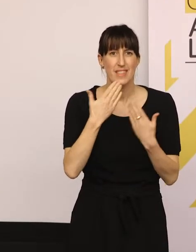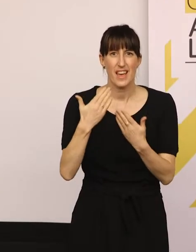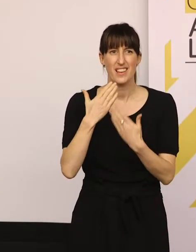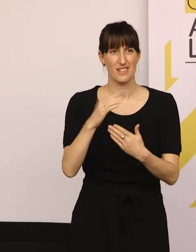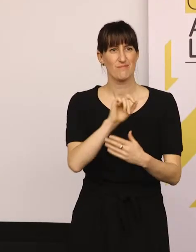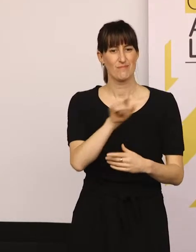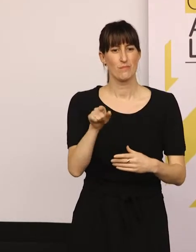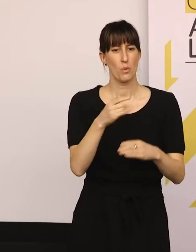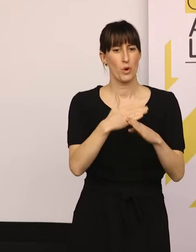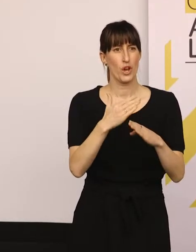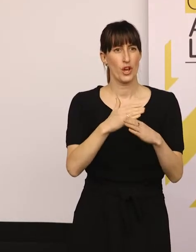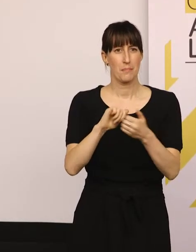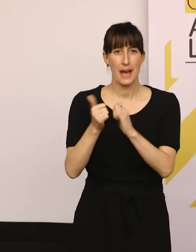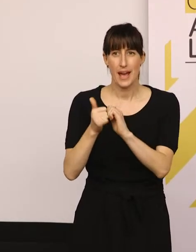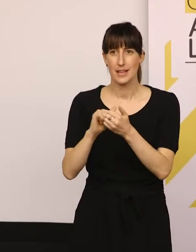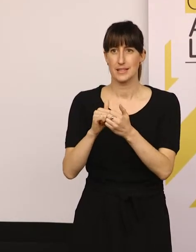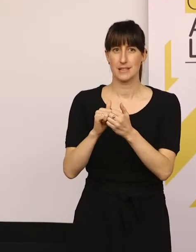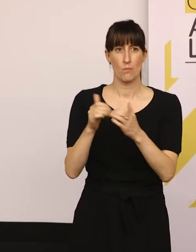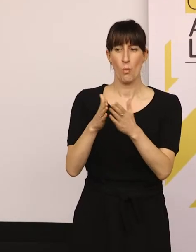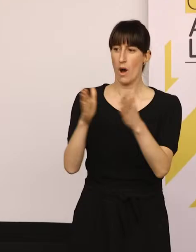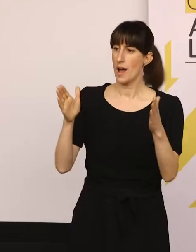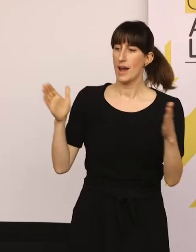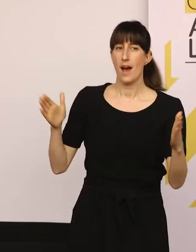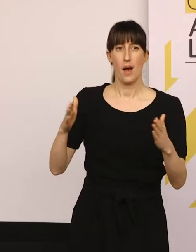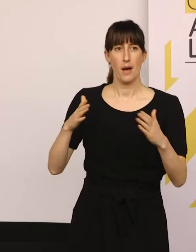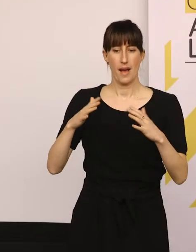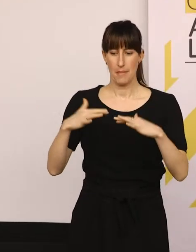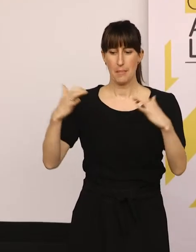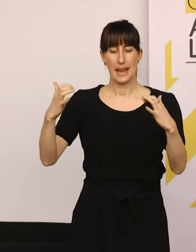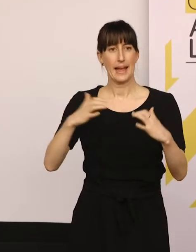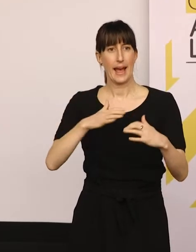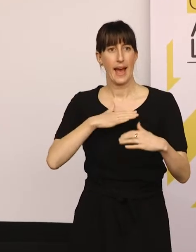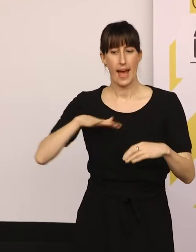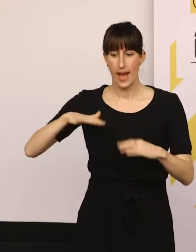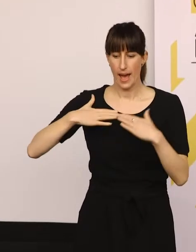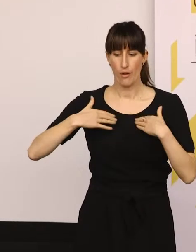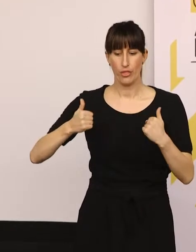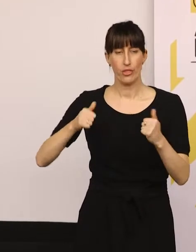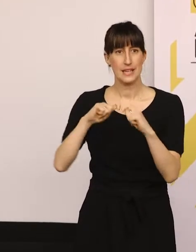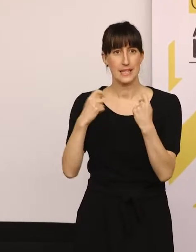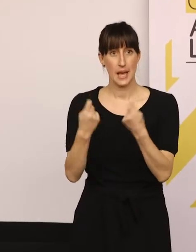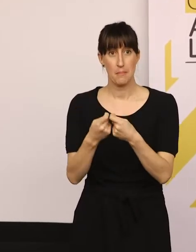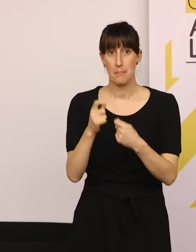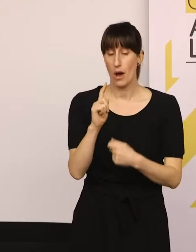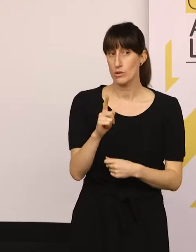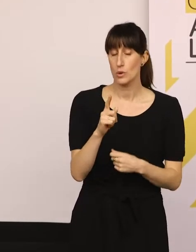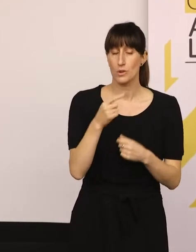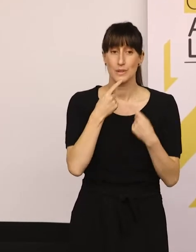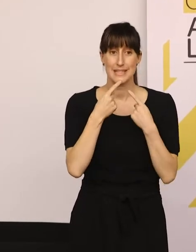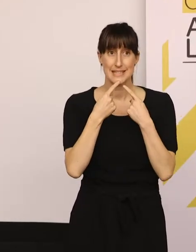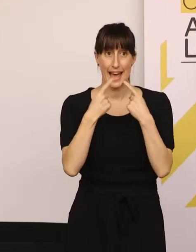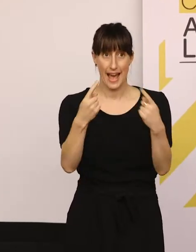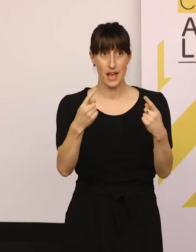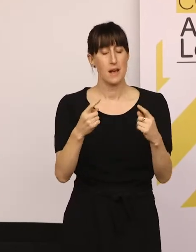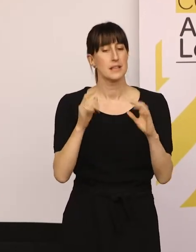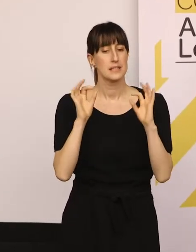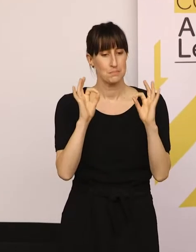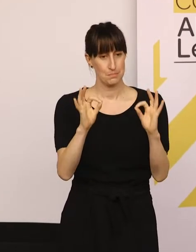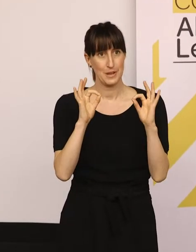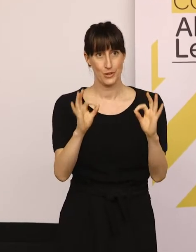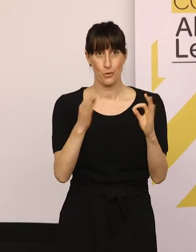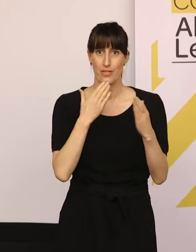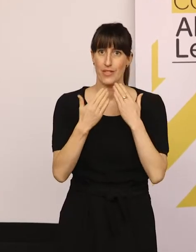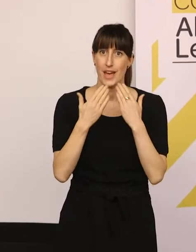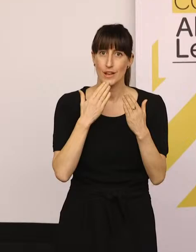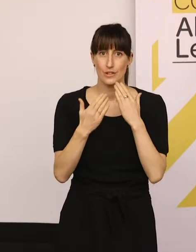public service, but also I particularly want to shout out to my colleague, our National Director of Public Health, Dr. Caroline McElnay, who you will have